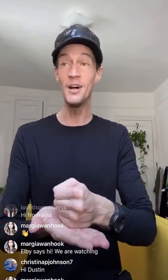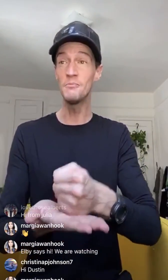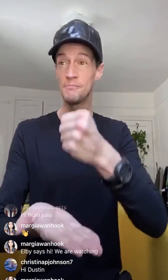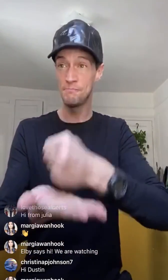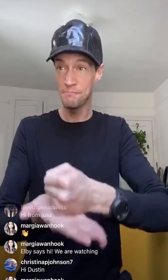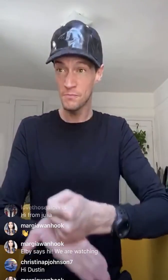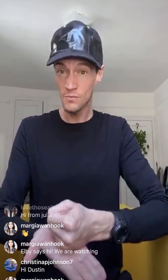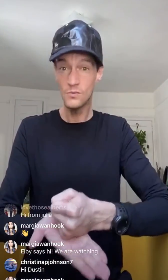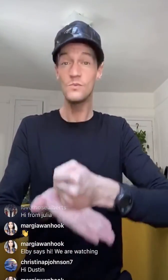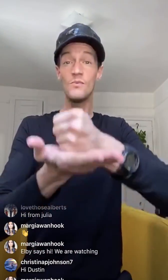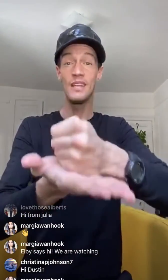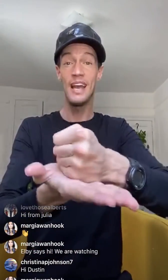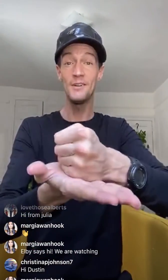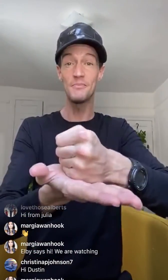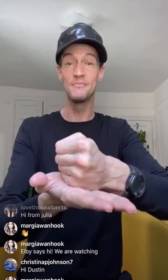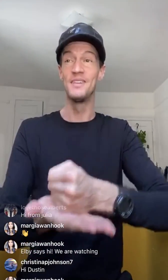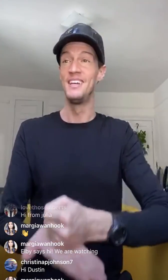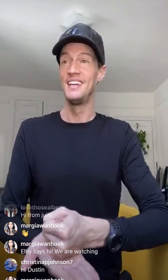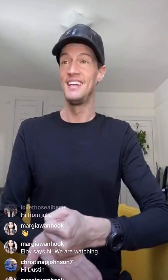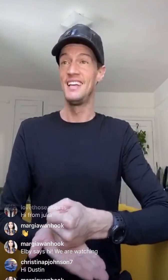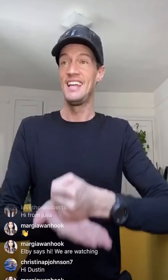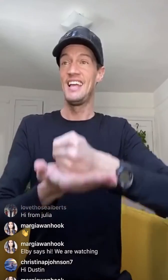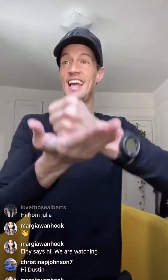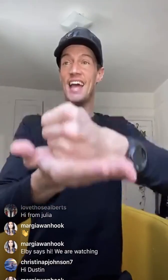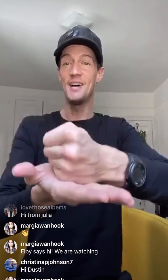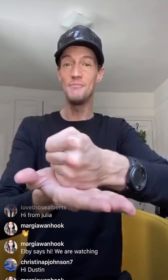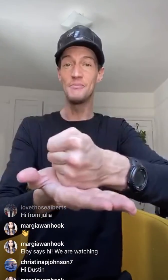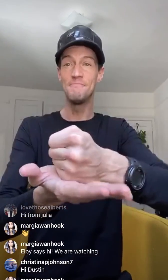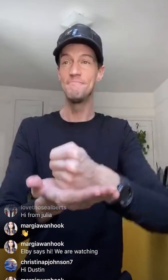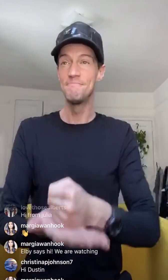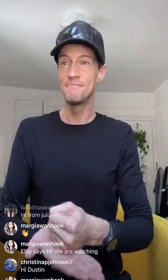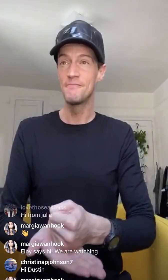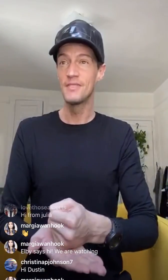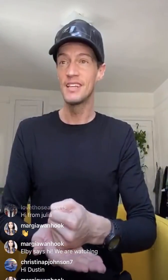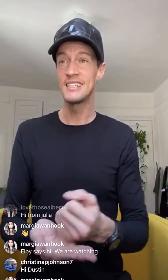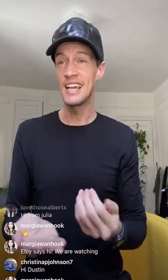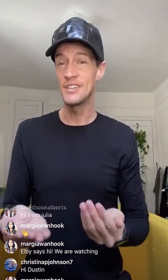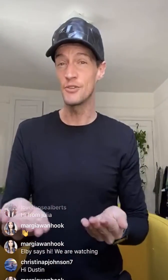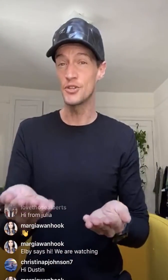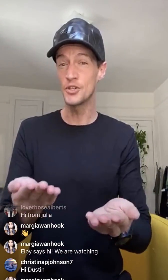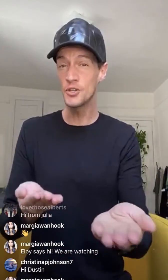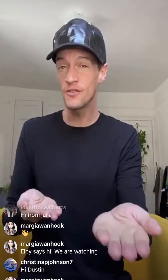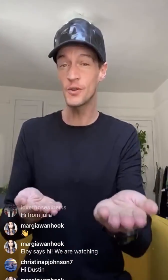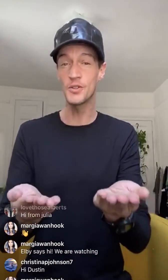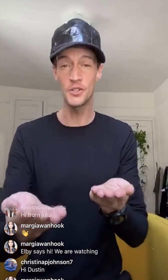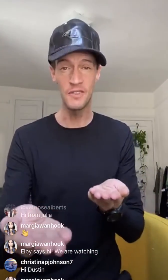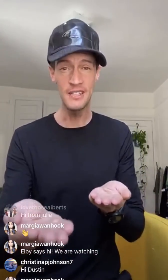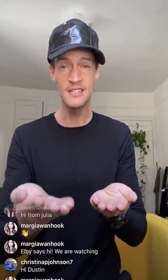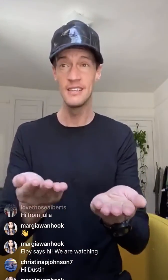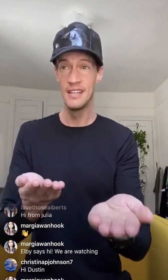There you go. Is your sign still parachute man? Oh, this was the sign for parachute. I really like that.